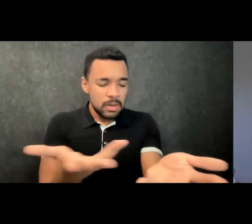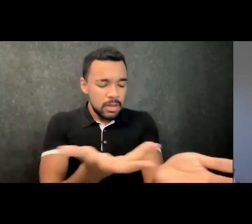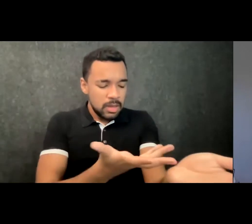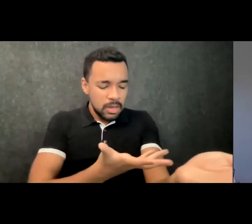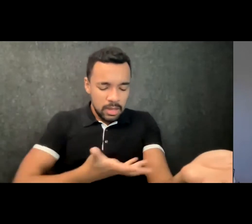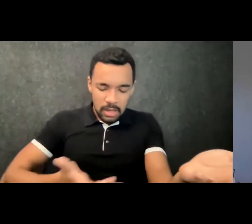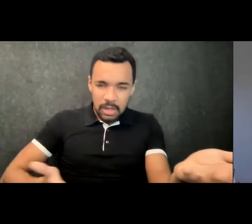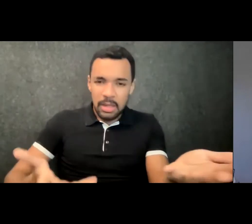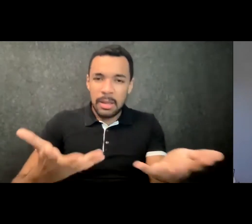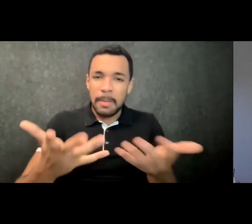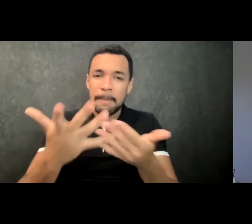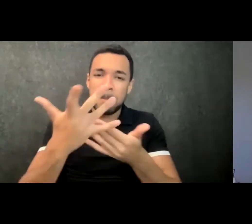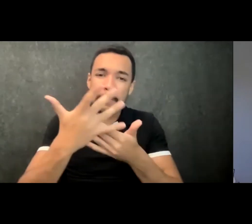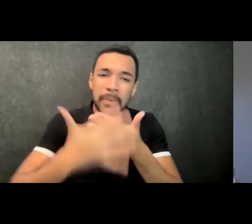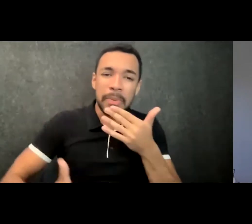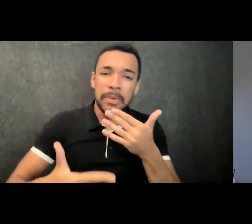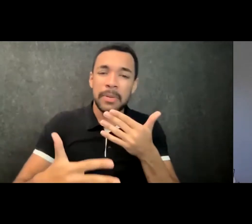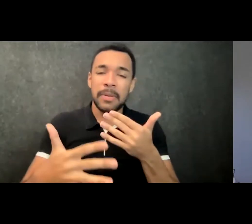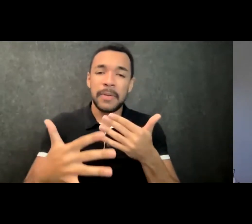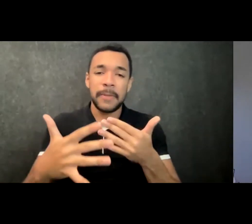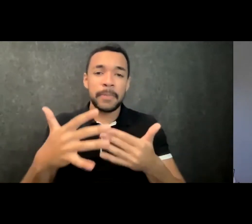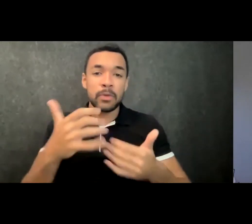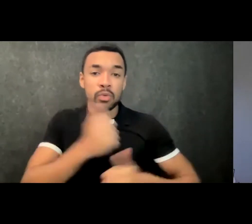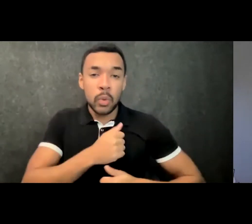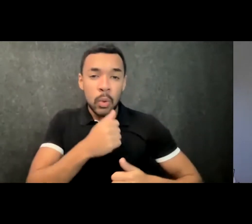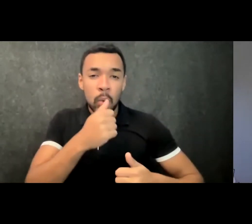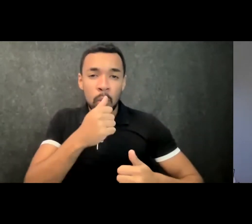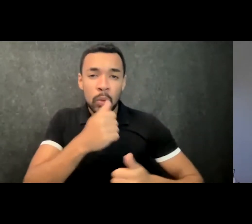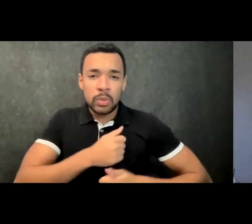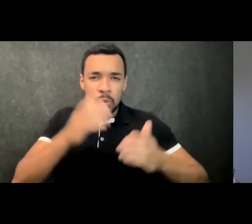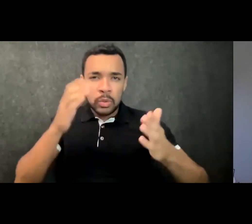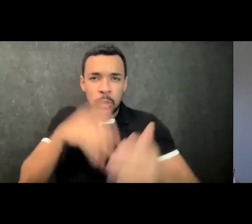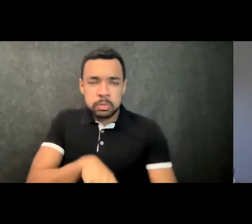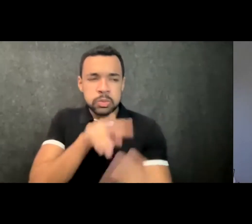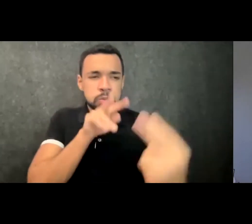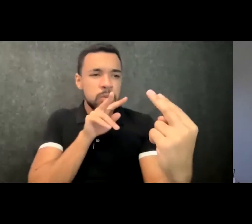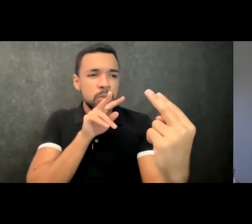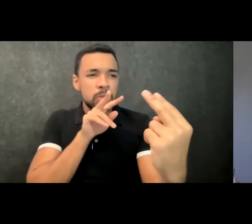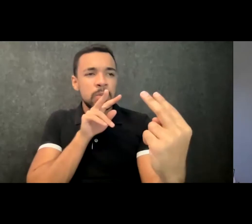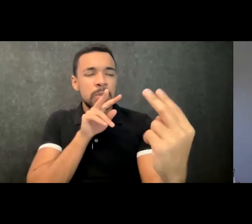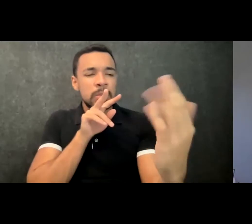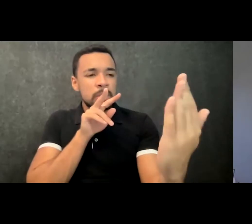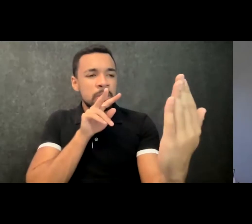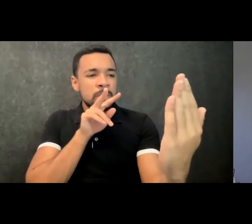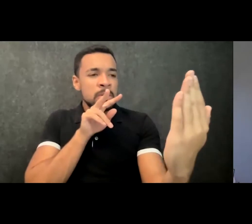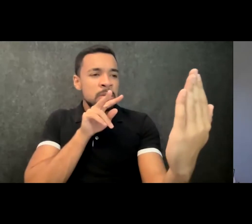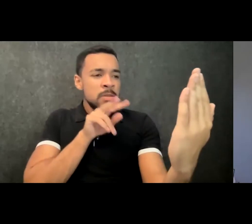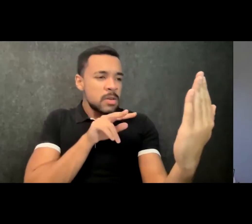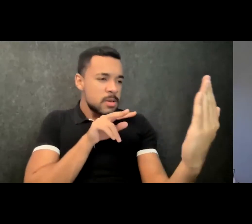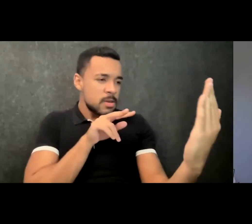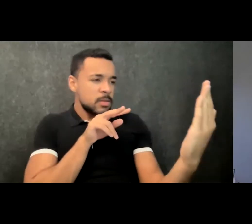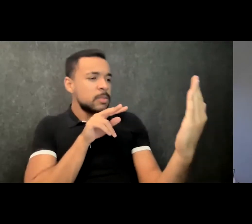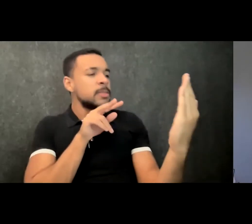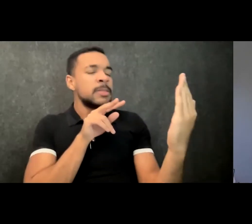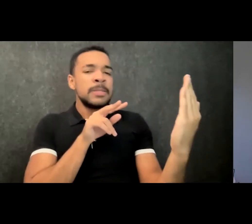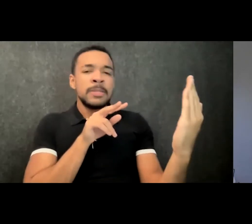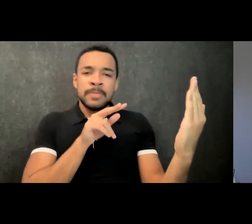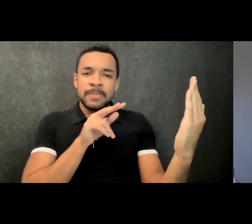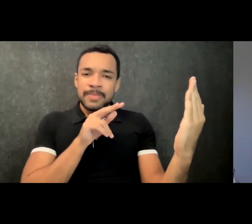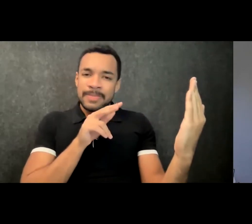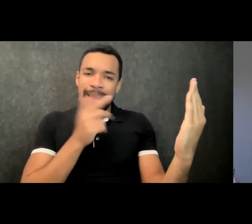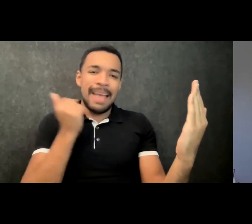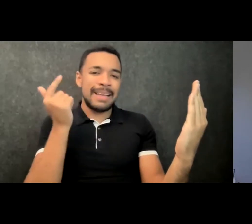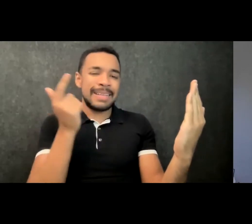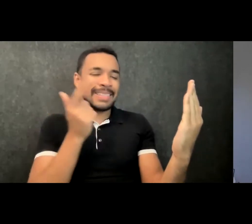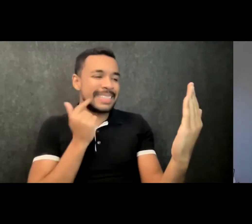a soldier stares into the mirror unbroken, laughs, a fuchsia love smoke